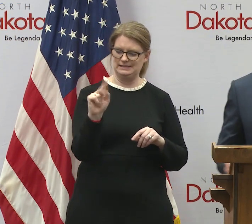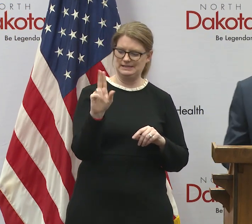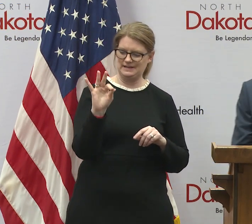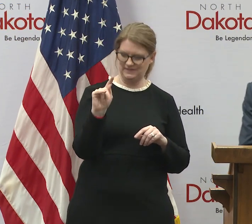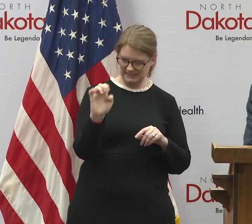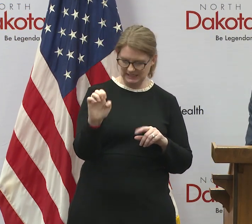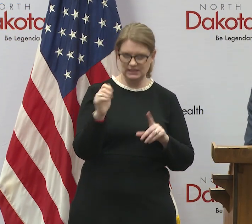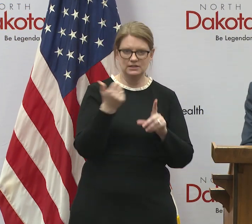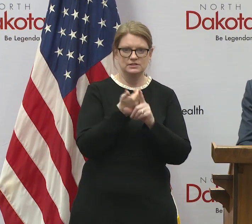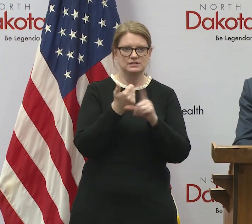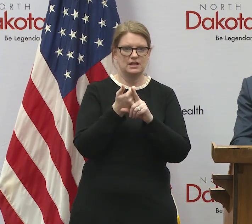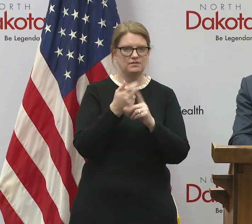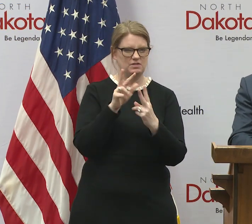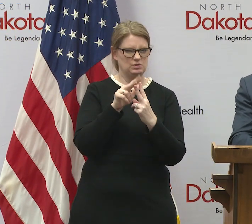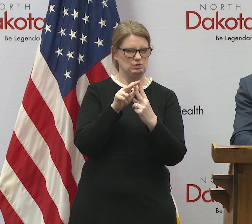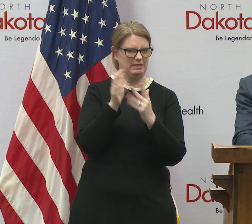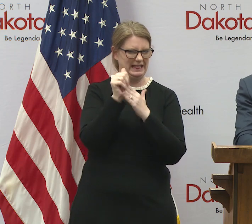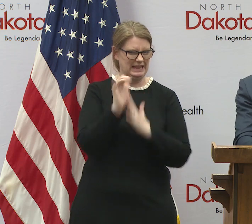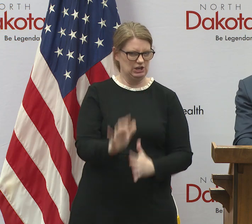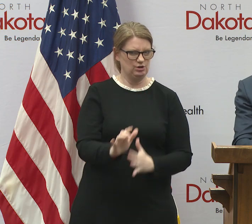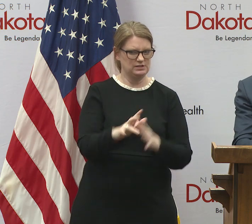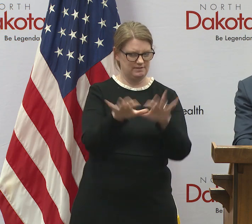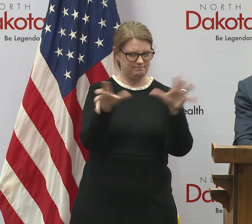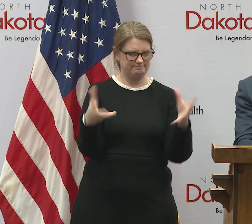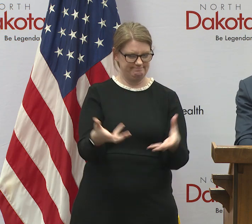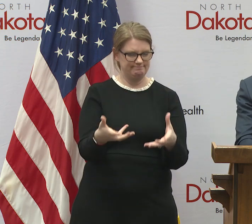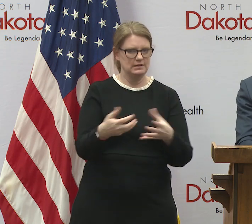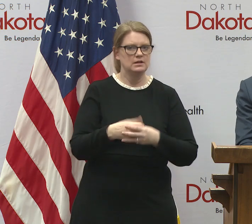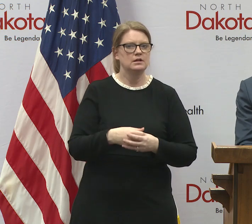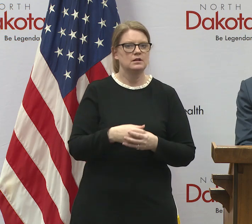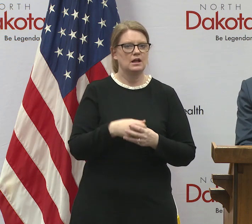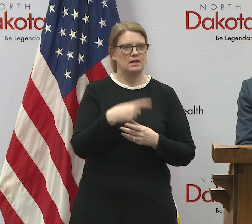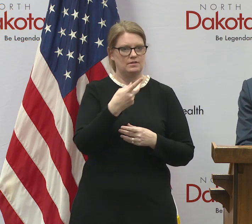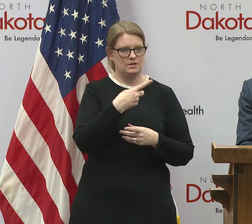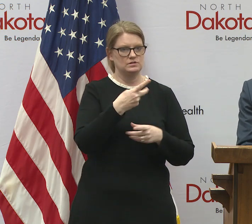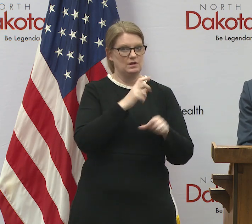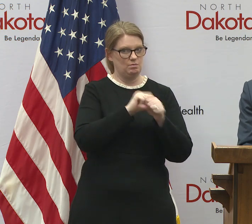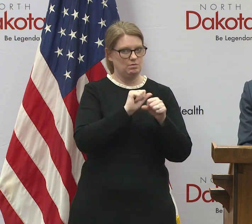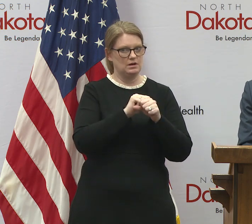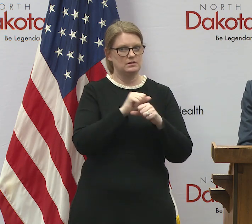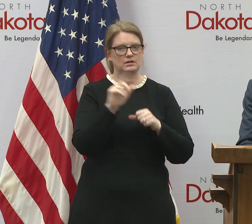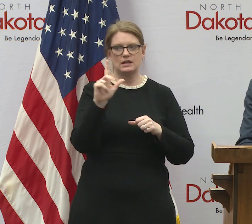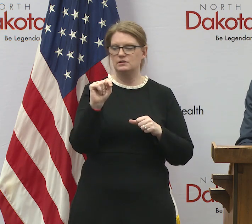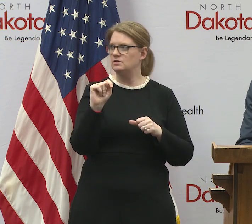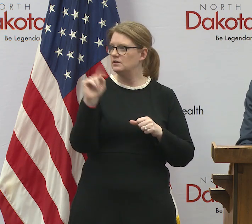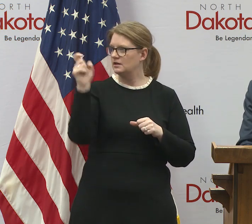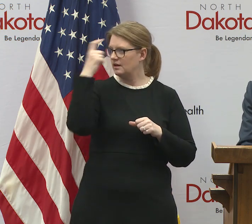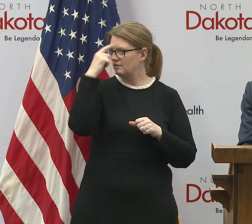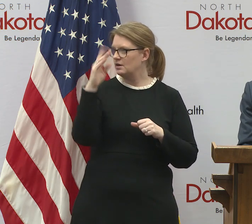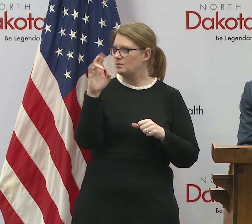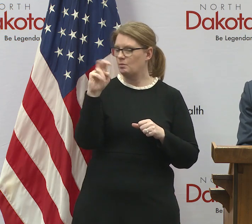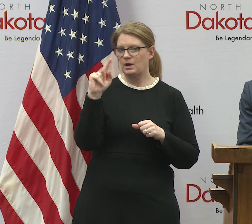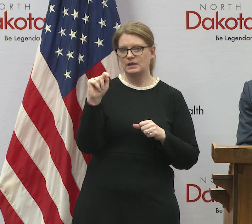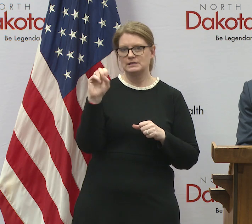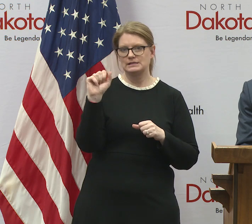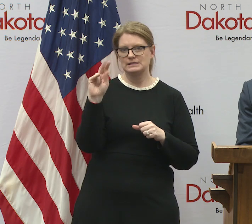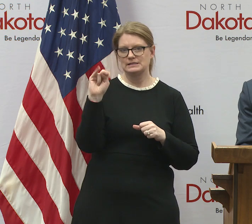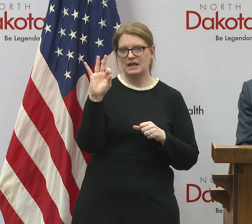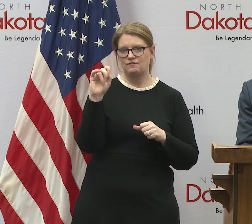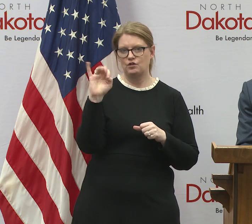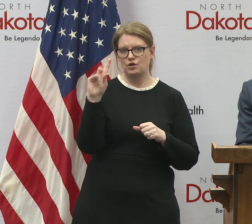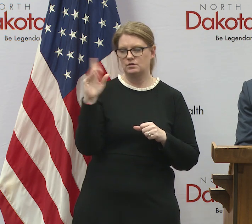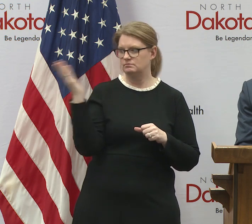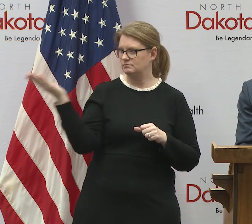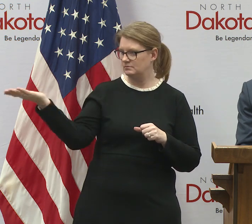command, and also been shoulder to shoulder through this whole thing, Lieutenant Governor Brent Sanford. Thanks again for all the work you're doing, and